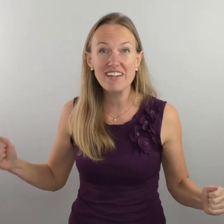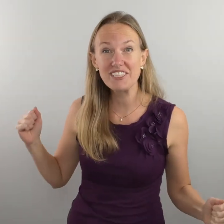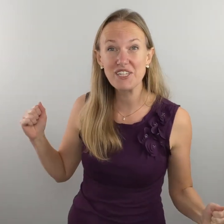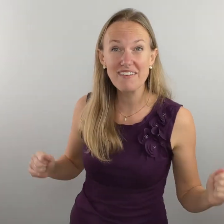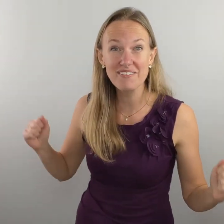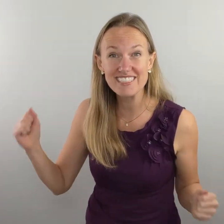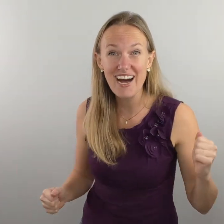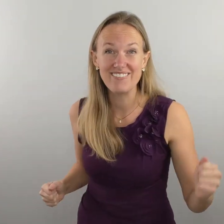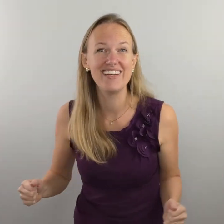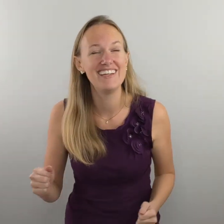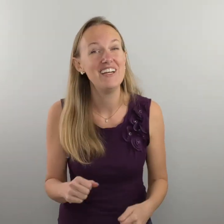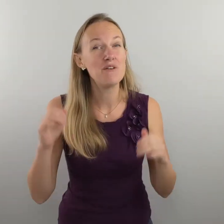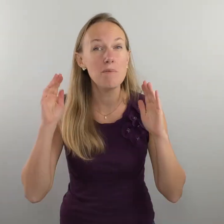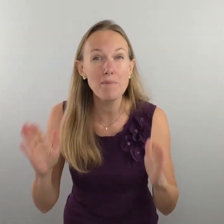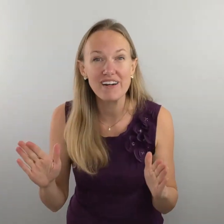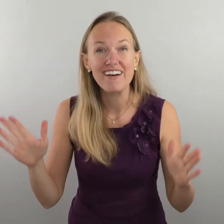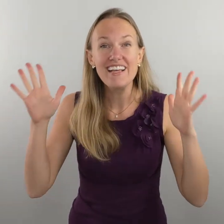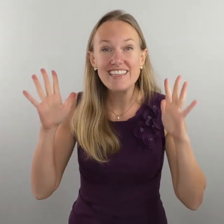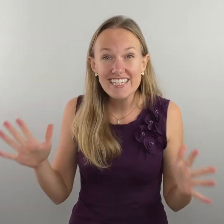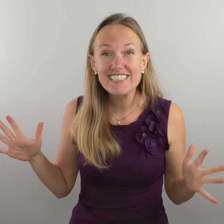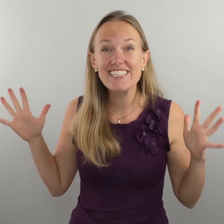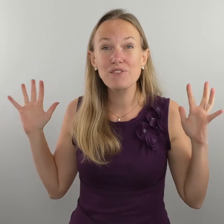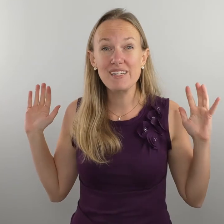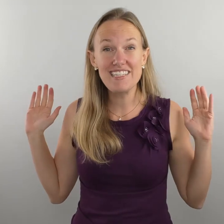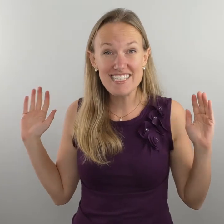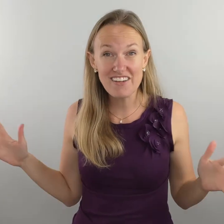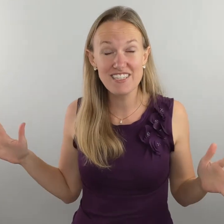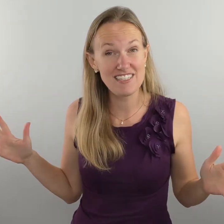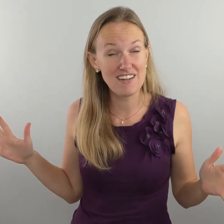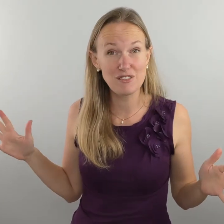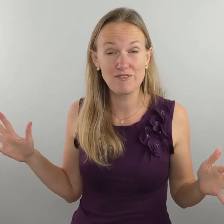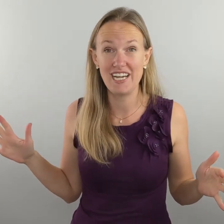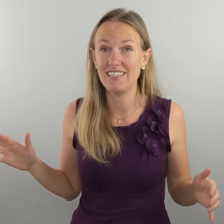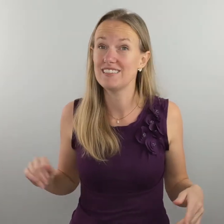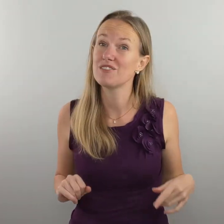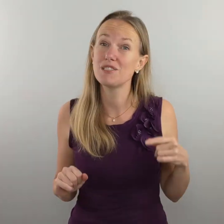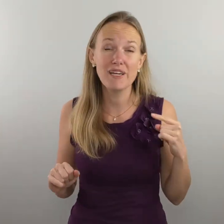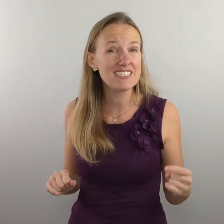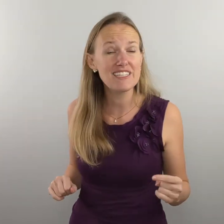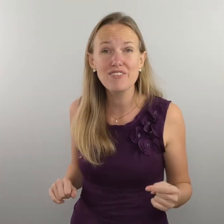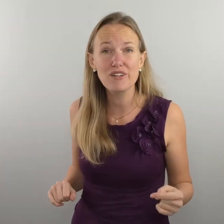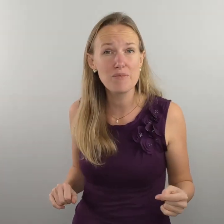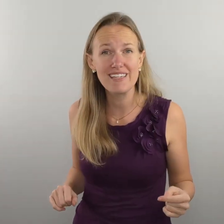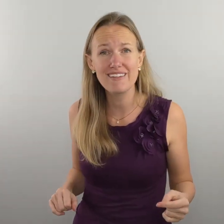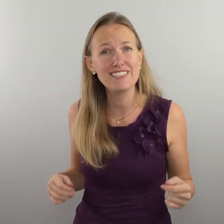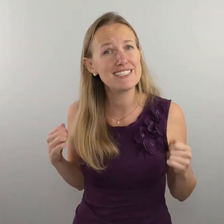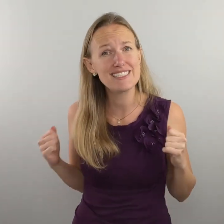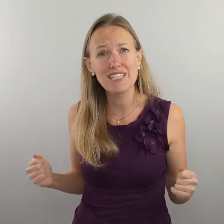to try it from the top? Remember, this is one of the toughest songs we've done, so especially if you're a beginner, just stick with